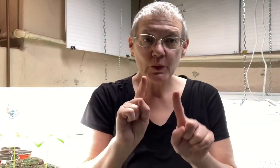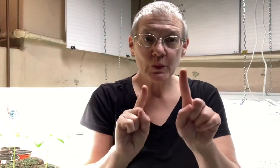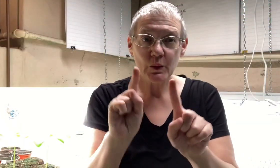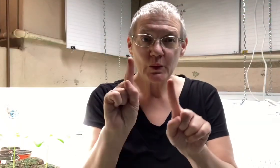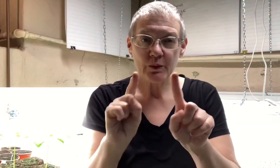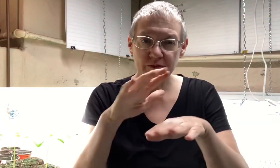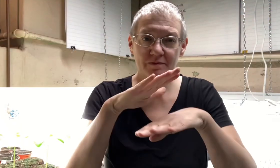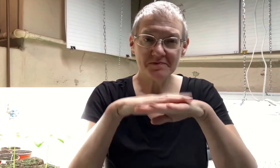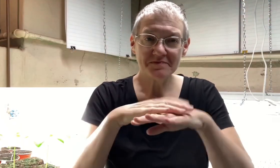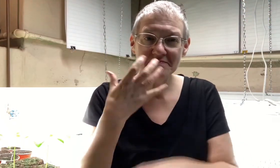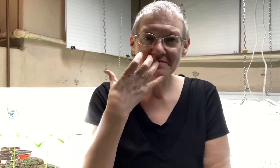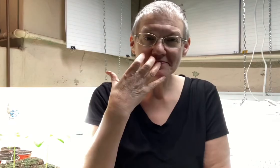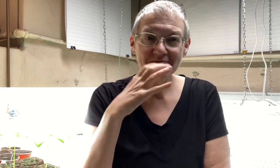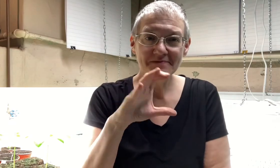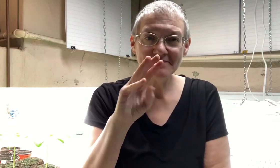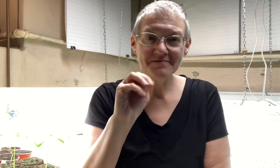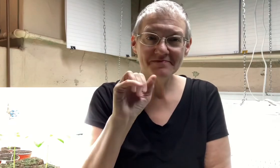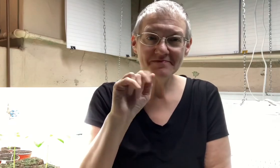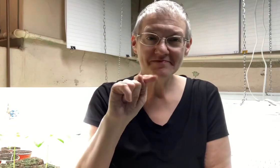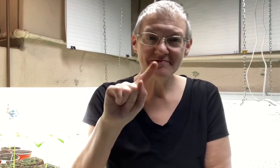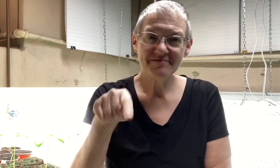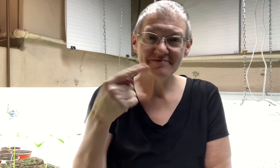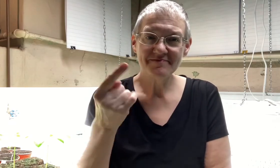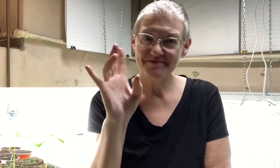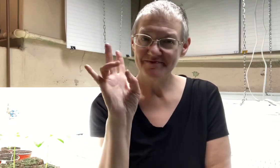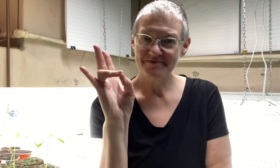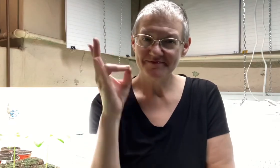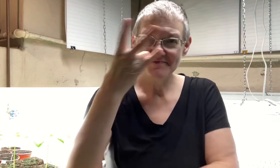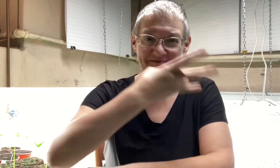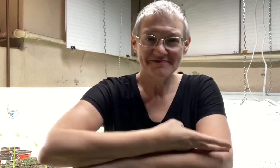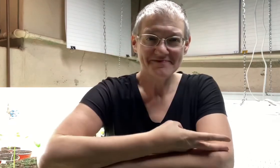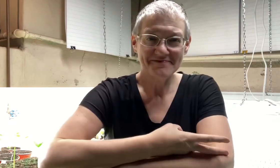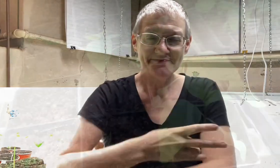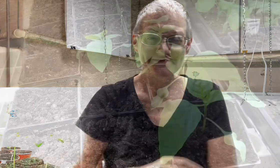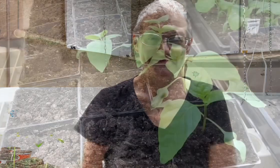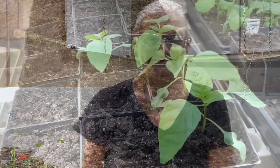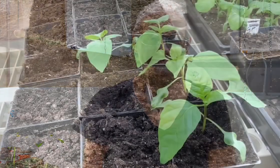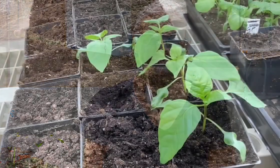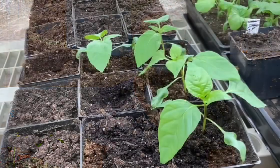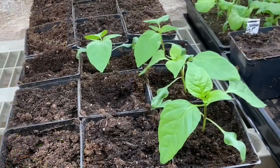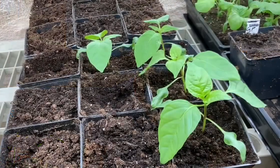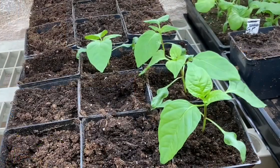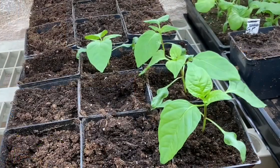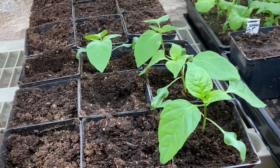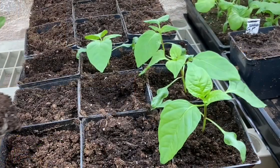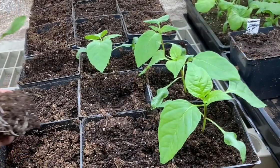They germinated on a heat mat in only 7 days.